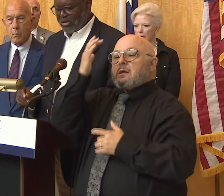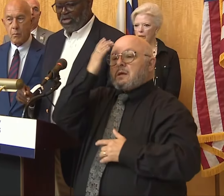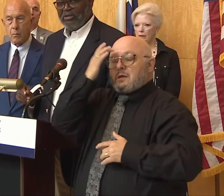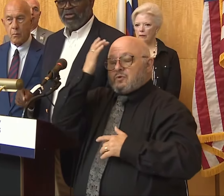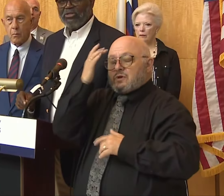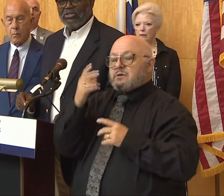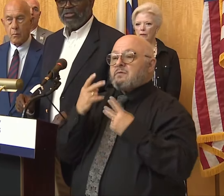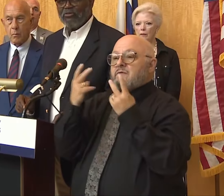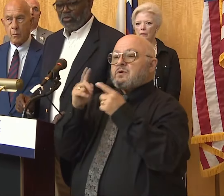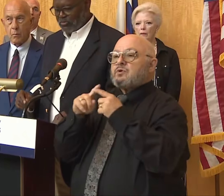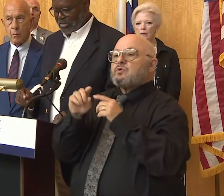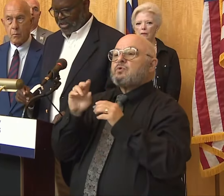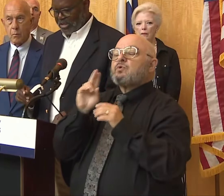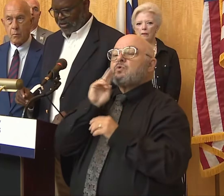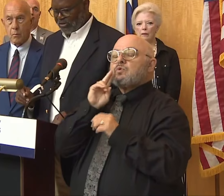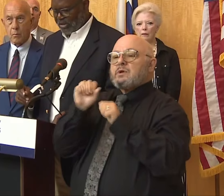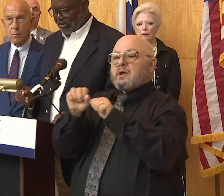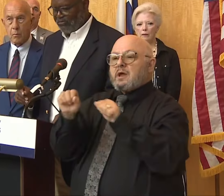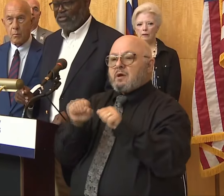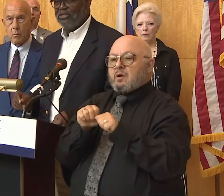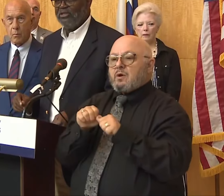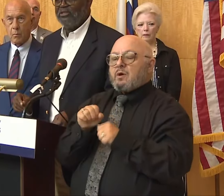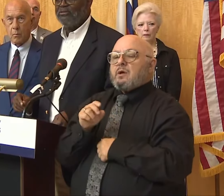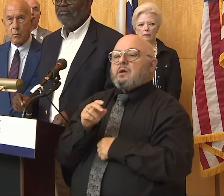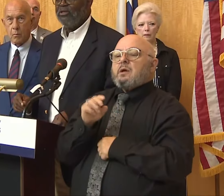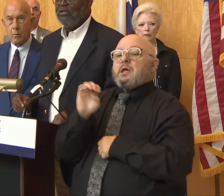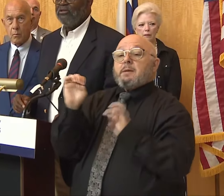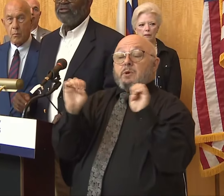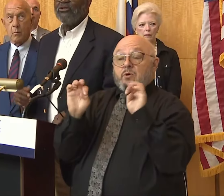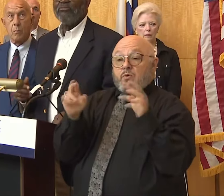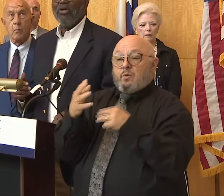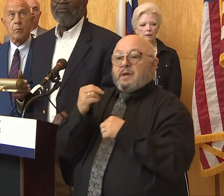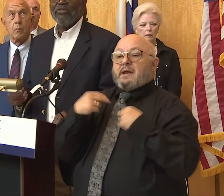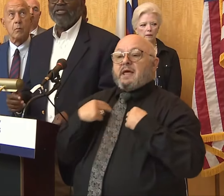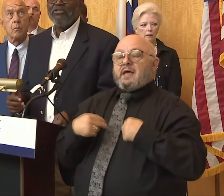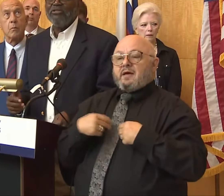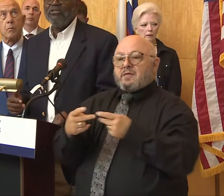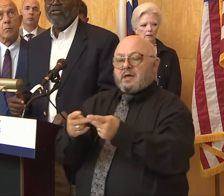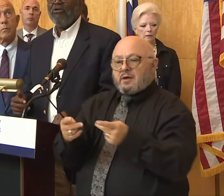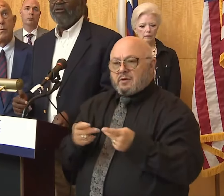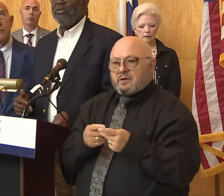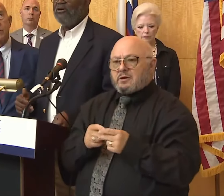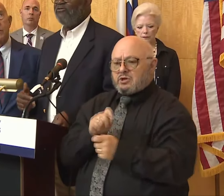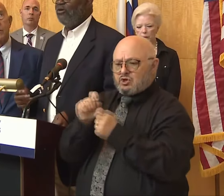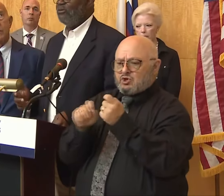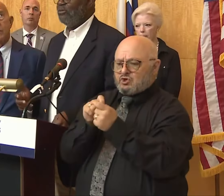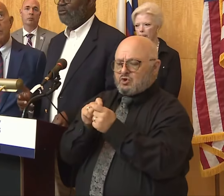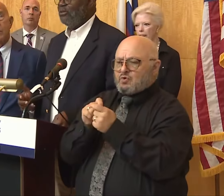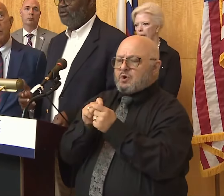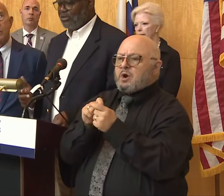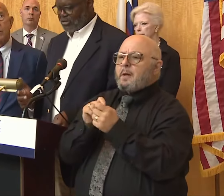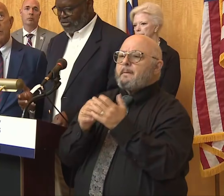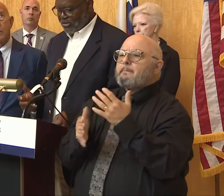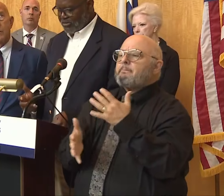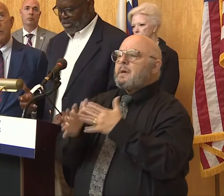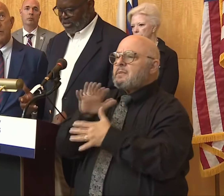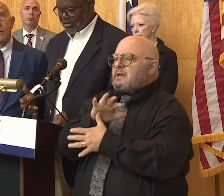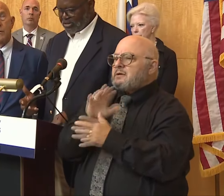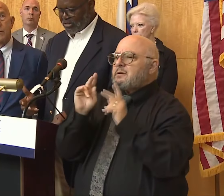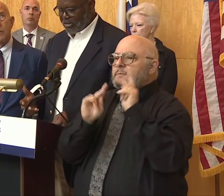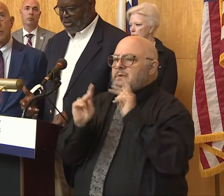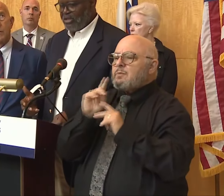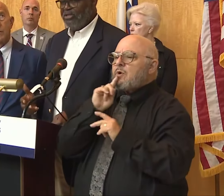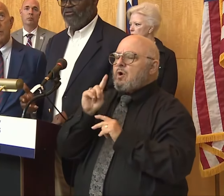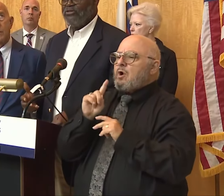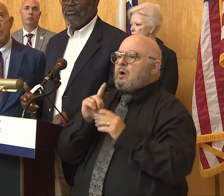area emergency rooms and health facilities. There are certain populations that are vulnerable under these